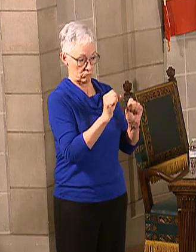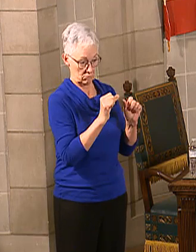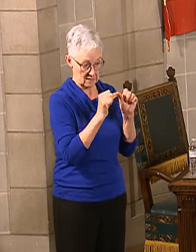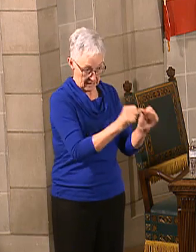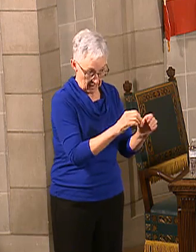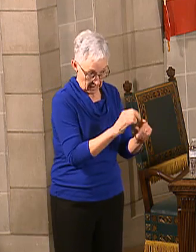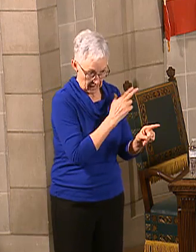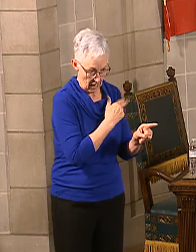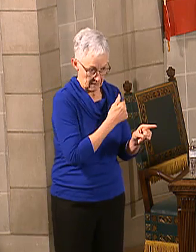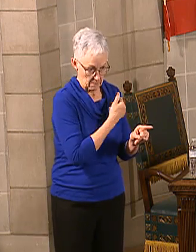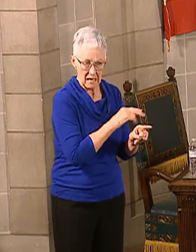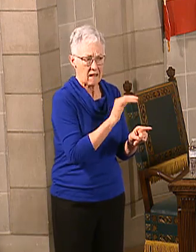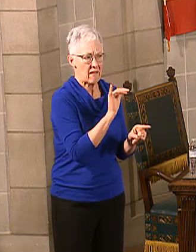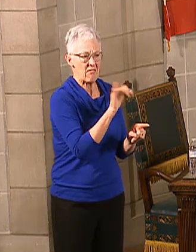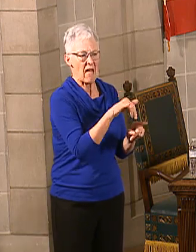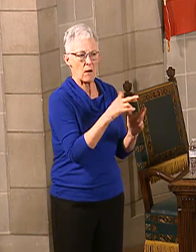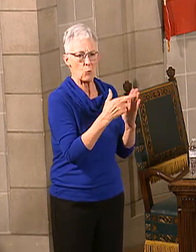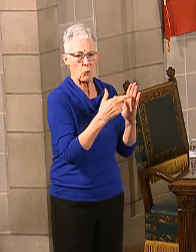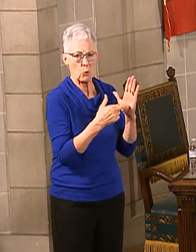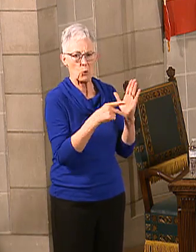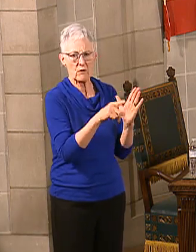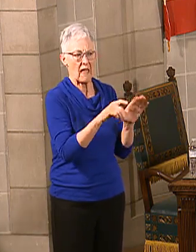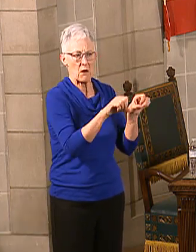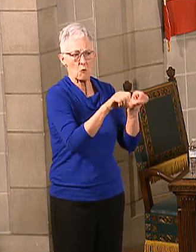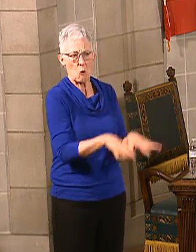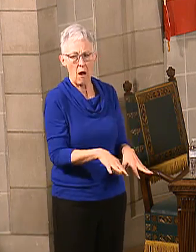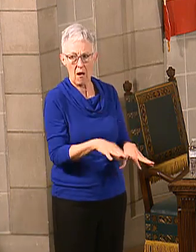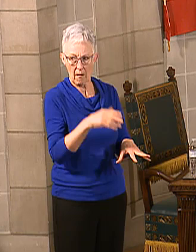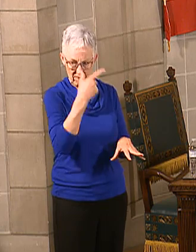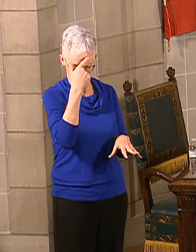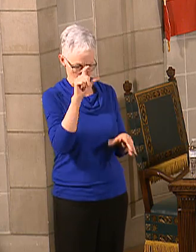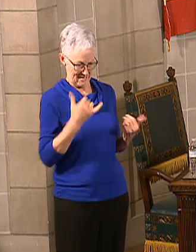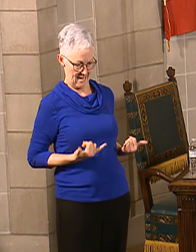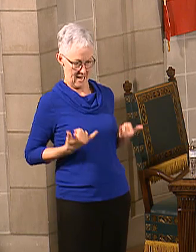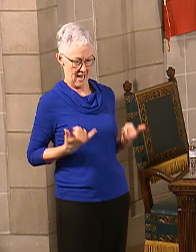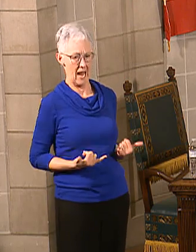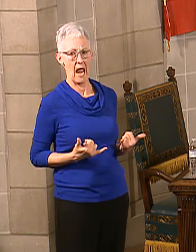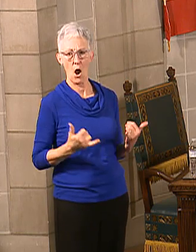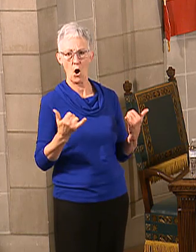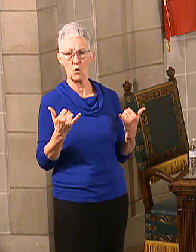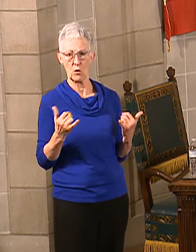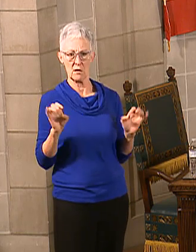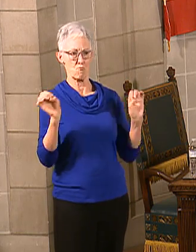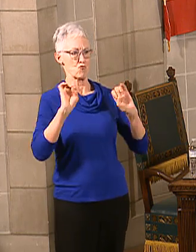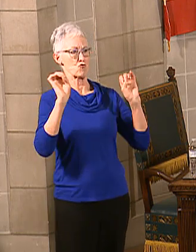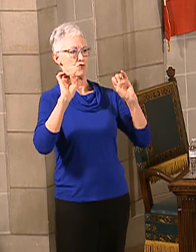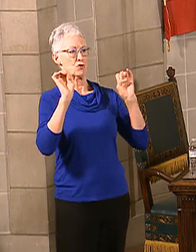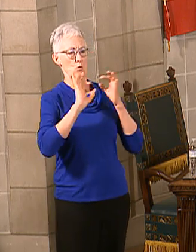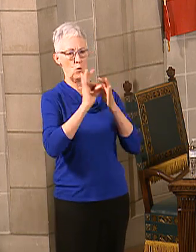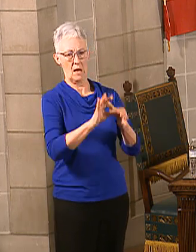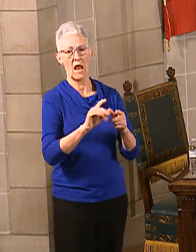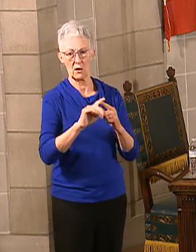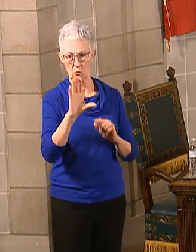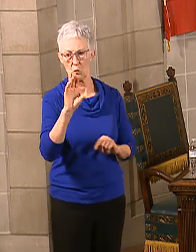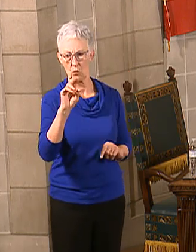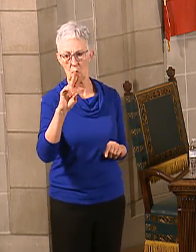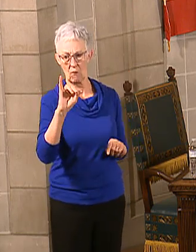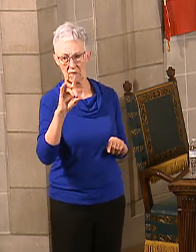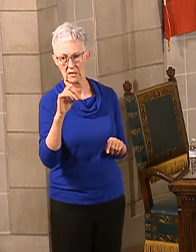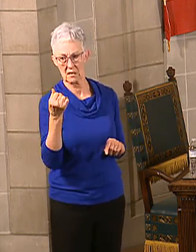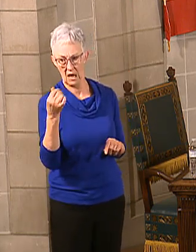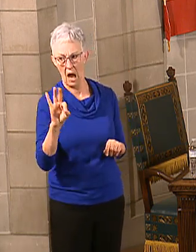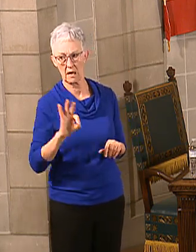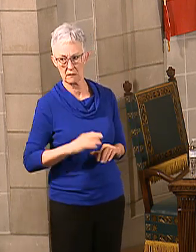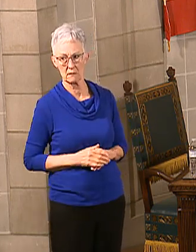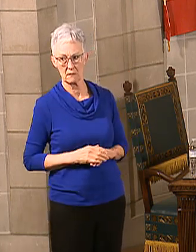if the facility has to be relicensed, it's pushed those off. All these things were meant to expand the capacity for all of our hospitals, but in